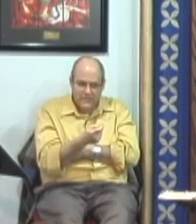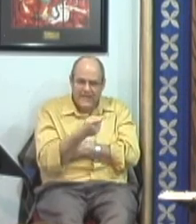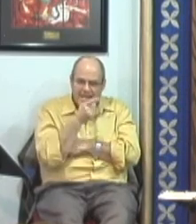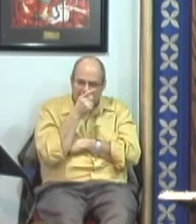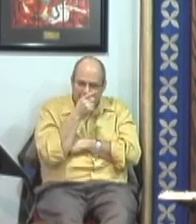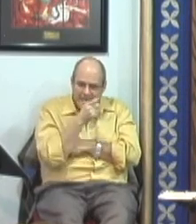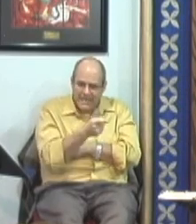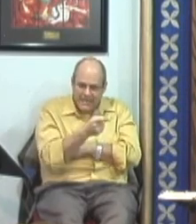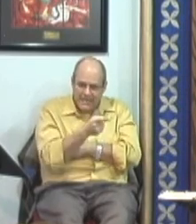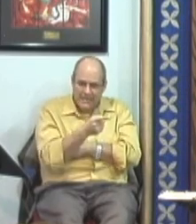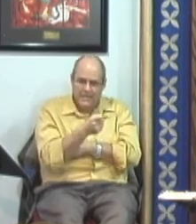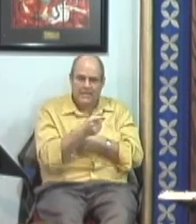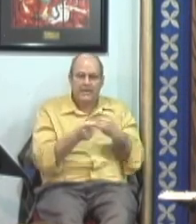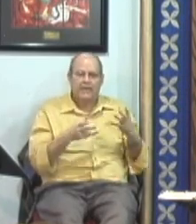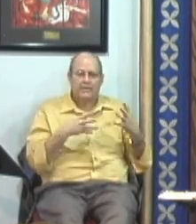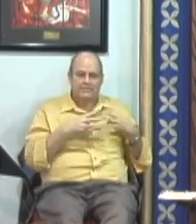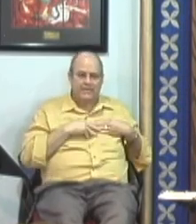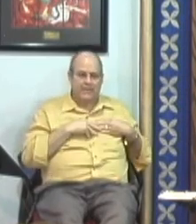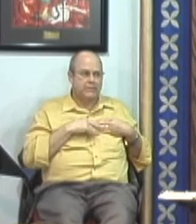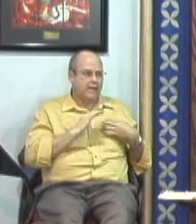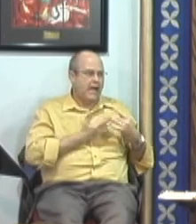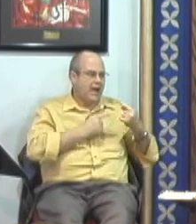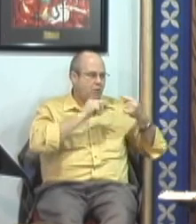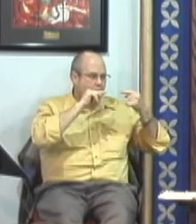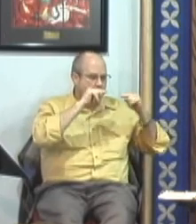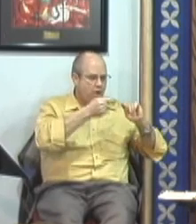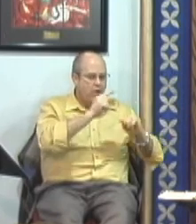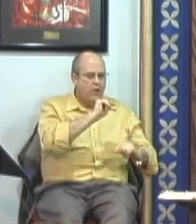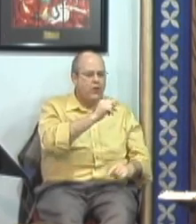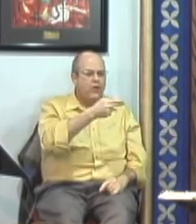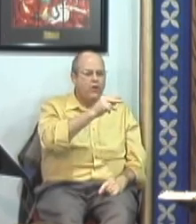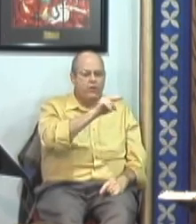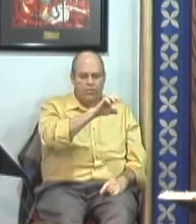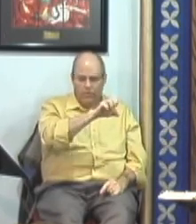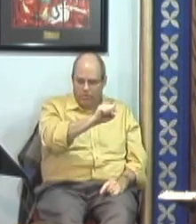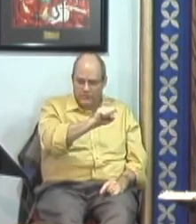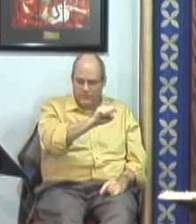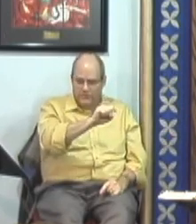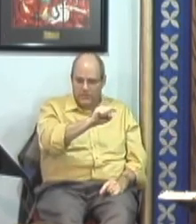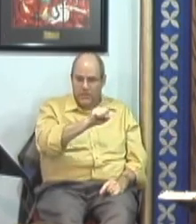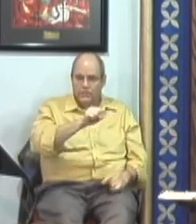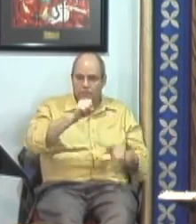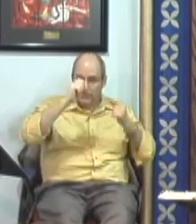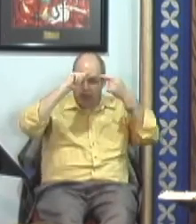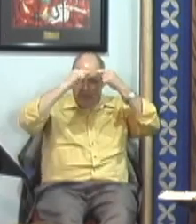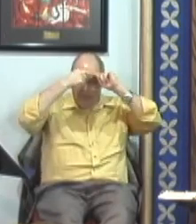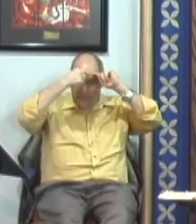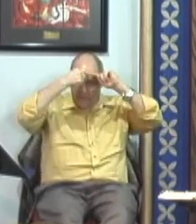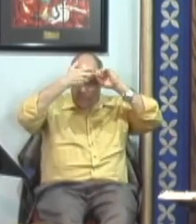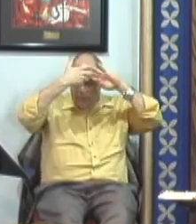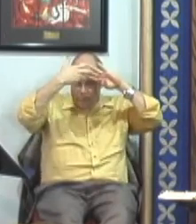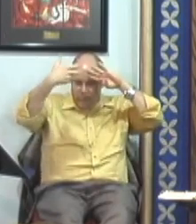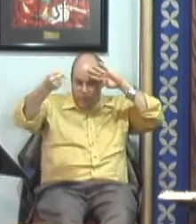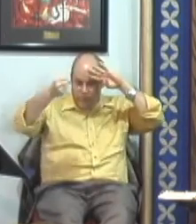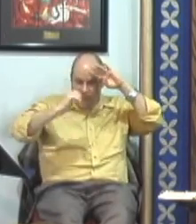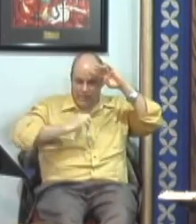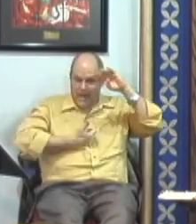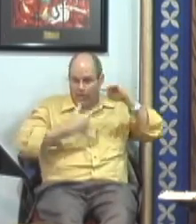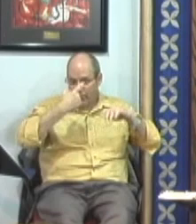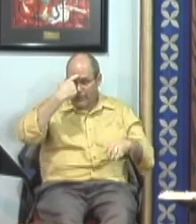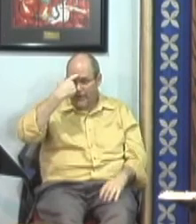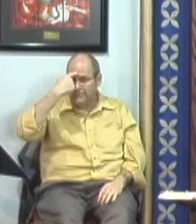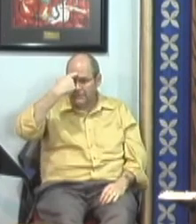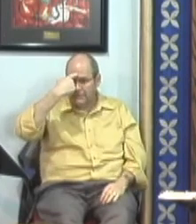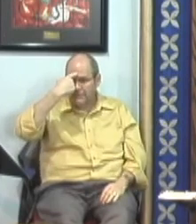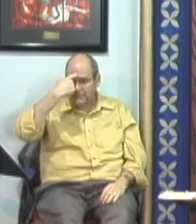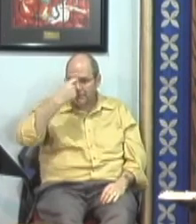He was subject to the thorns so that the thorns could be removed from our brains. Do you see? Is that amazing? And